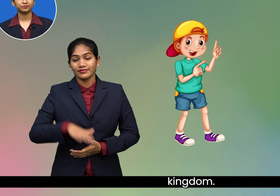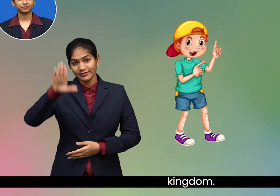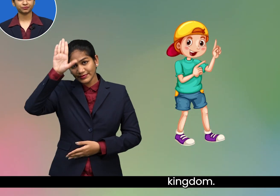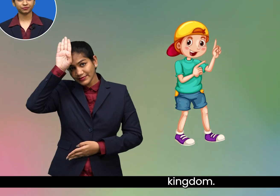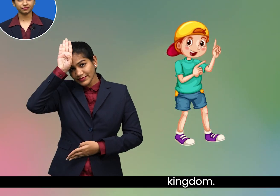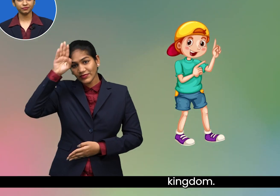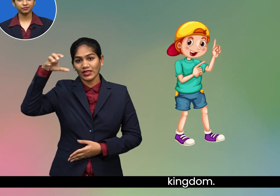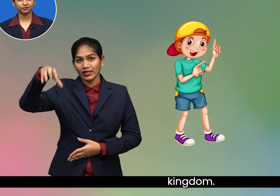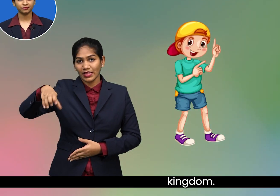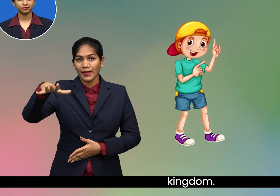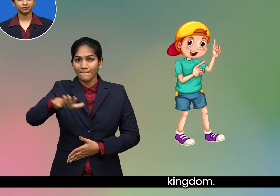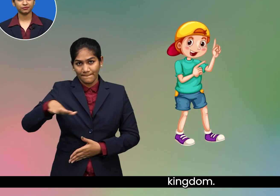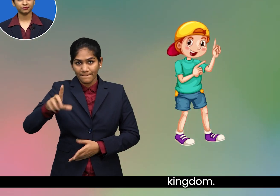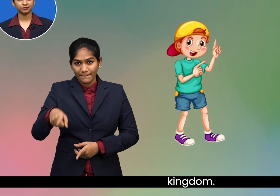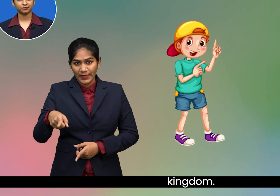Kingdom.